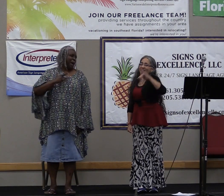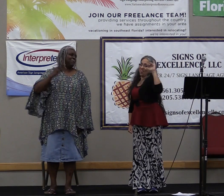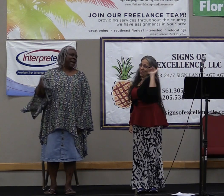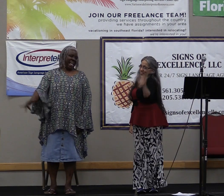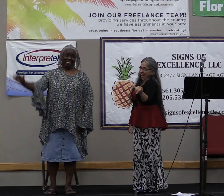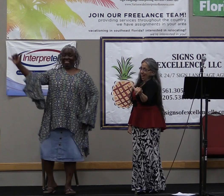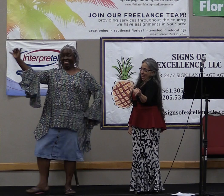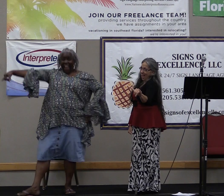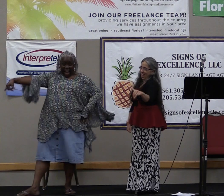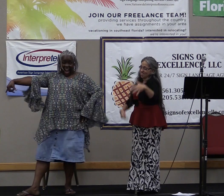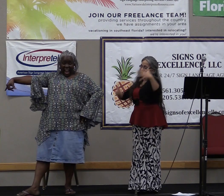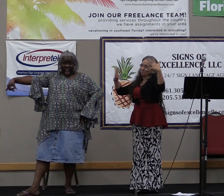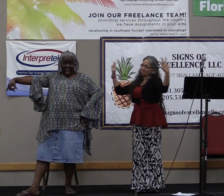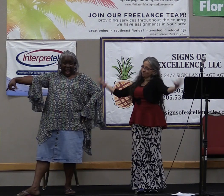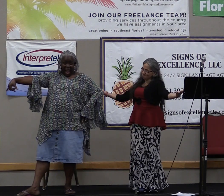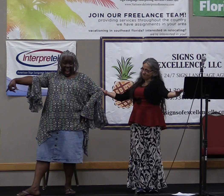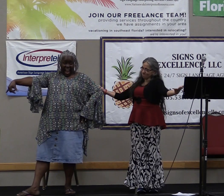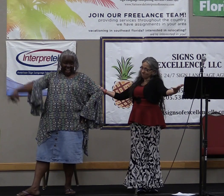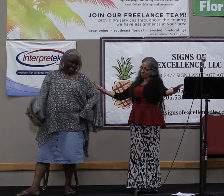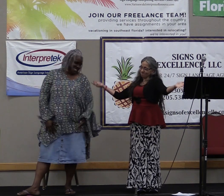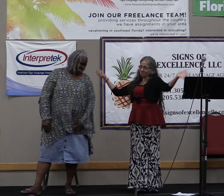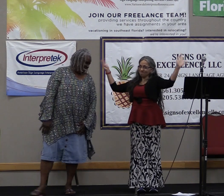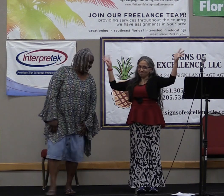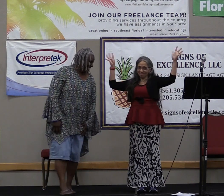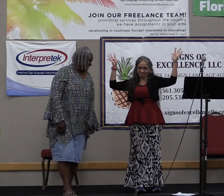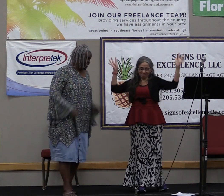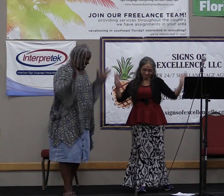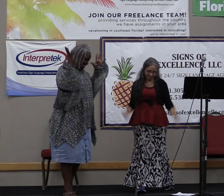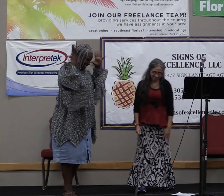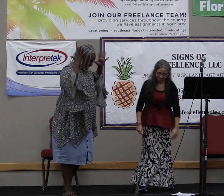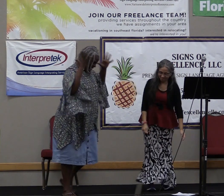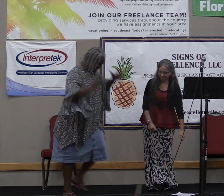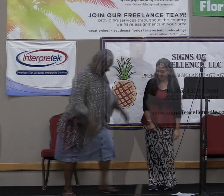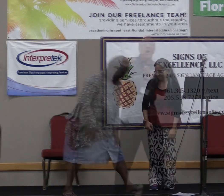Deb, being that.